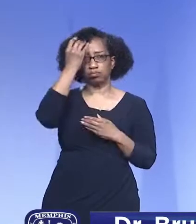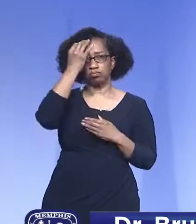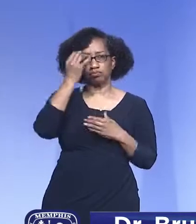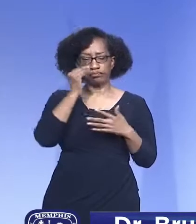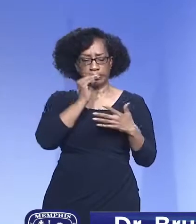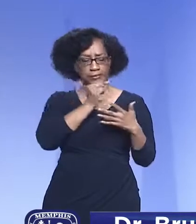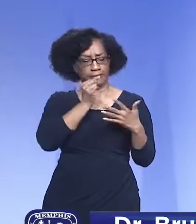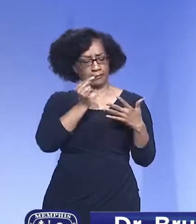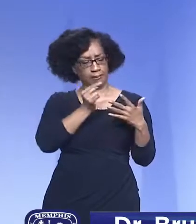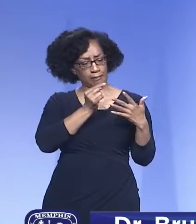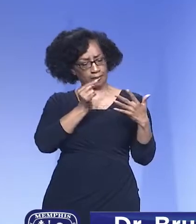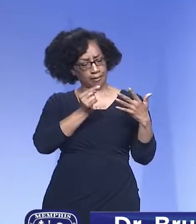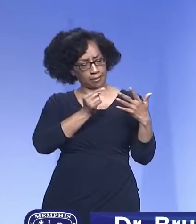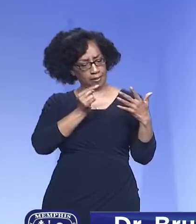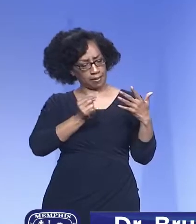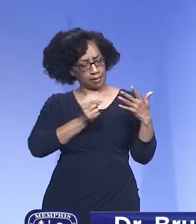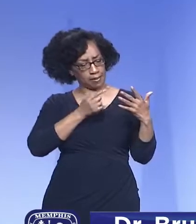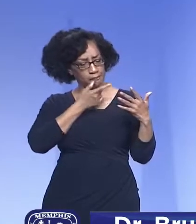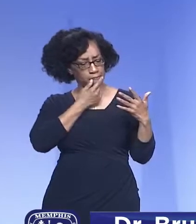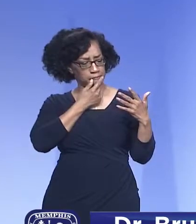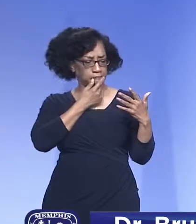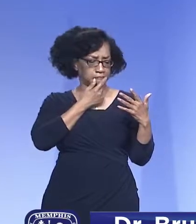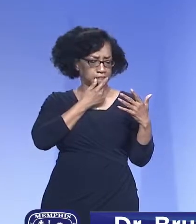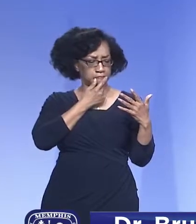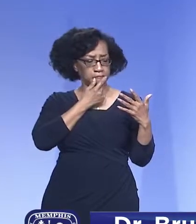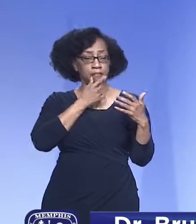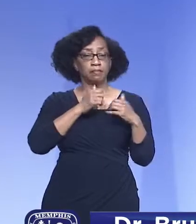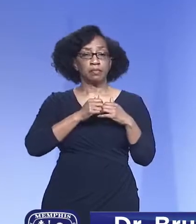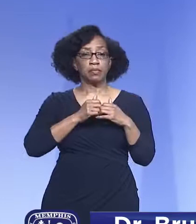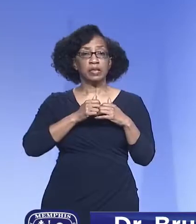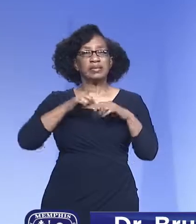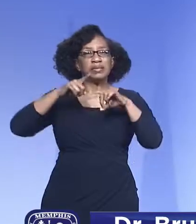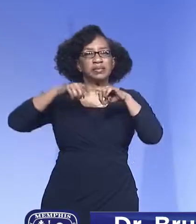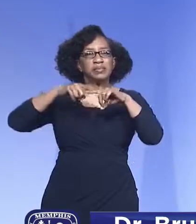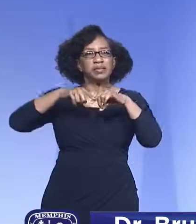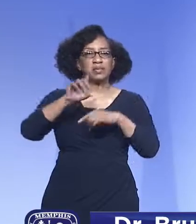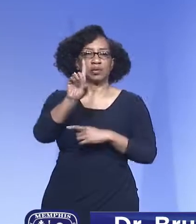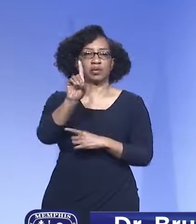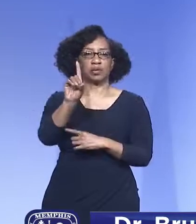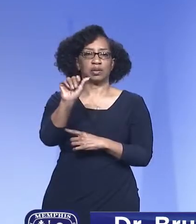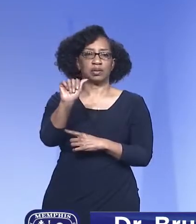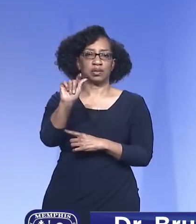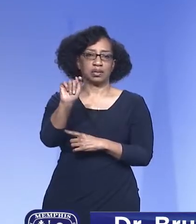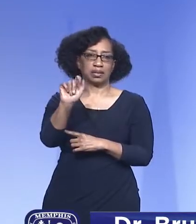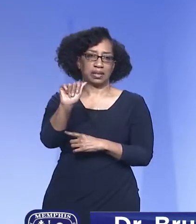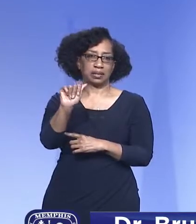able to match them with what the data is suggesting.